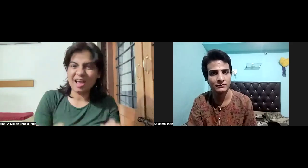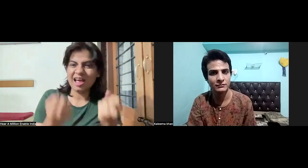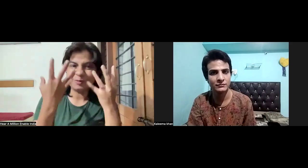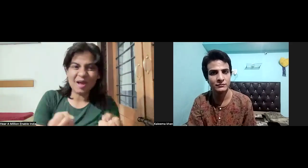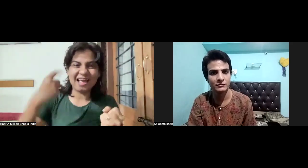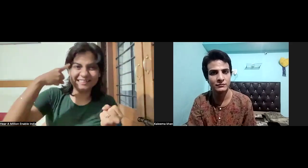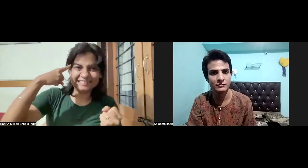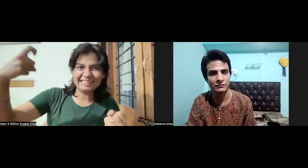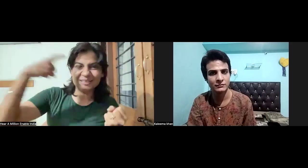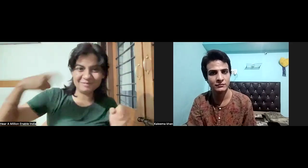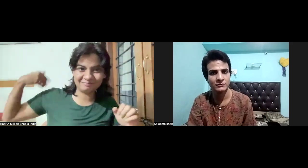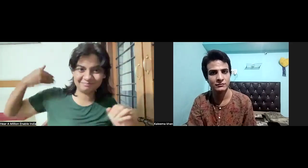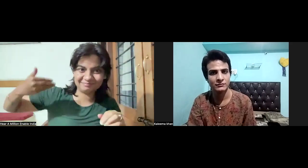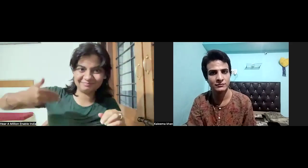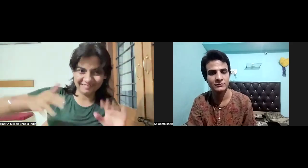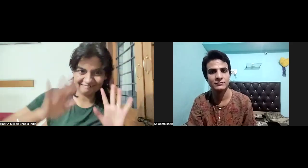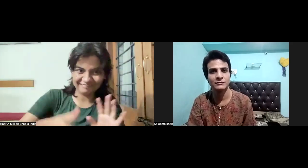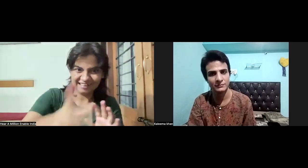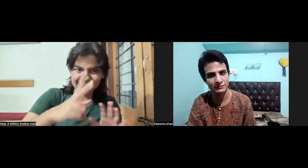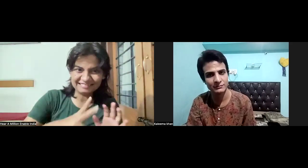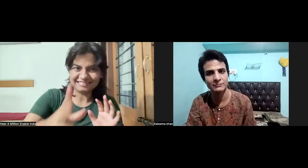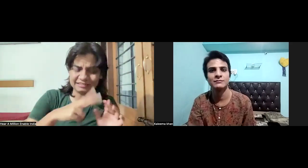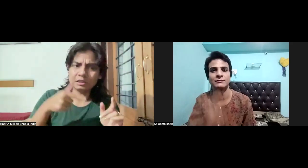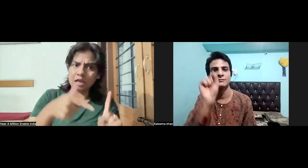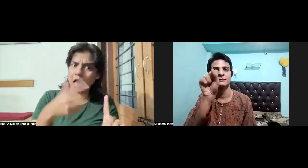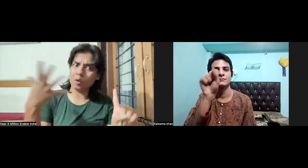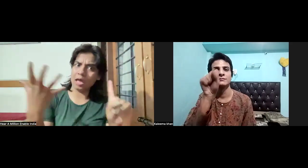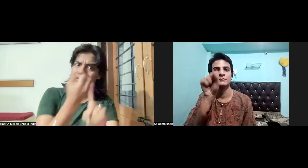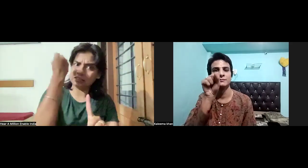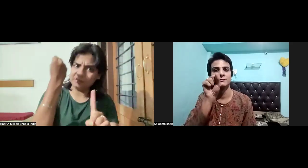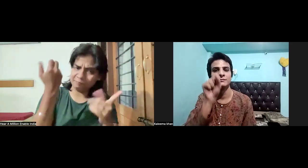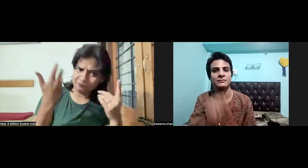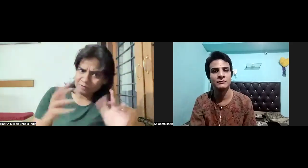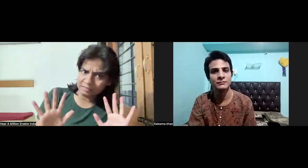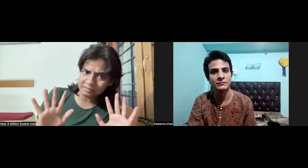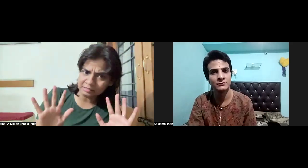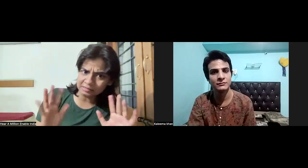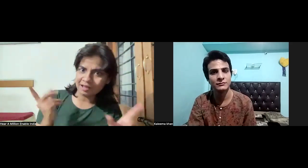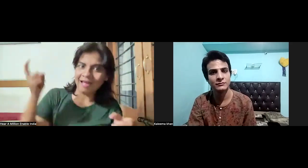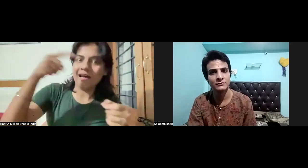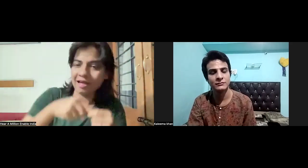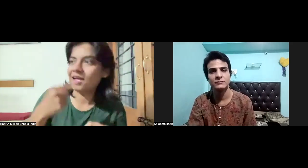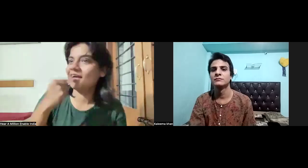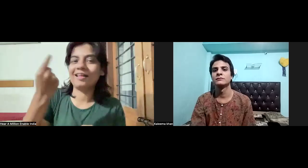there, showing solidarity, and you have been wanting to take part and uh,